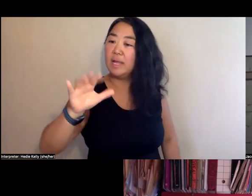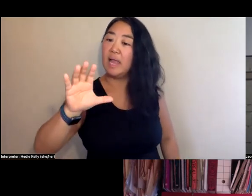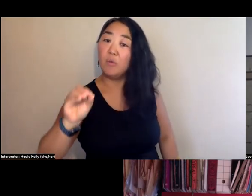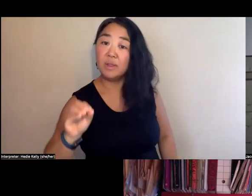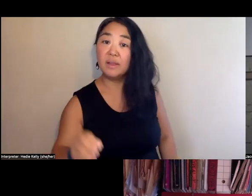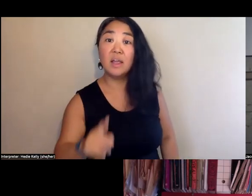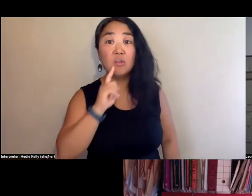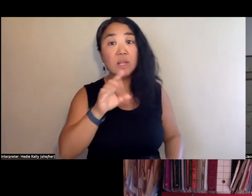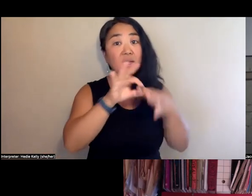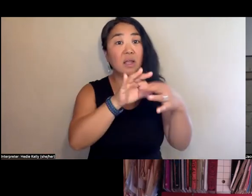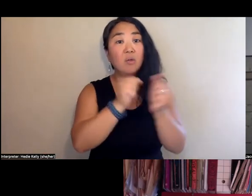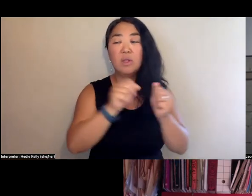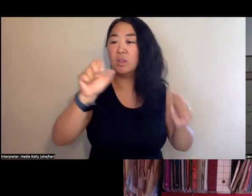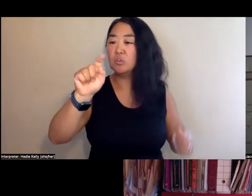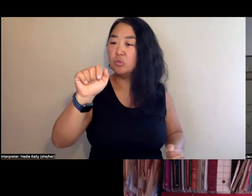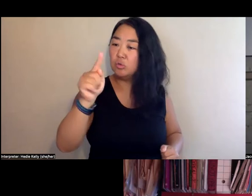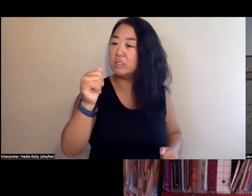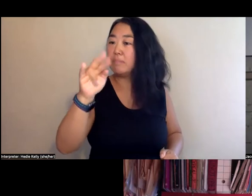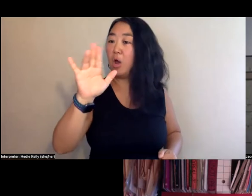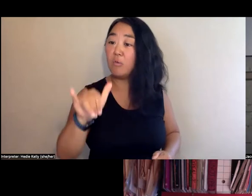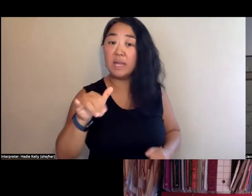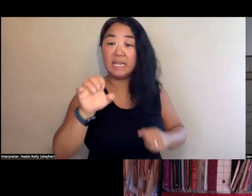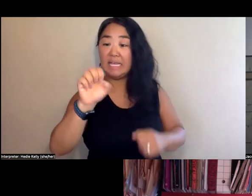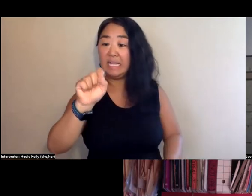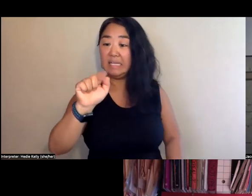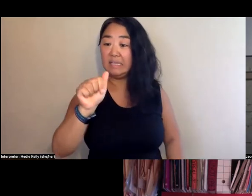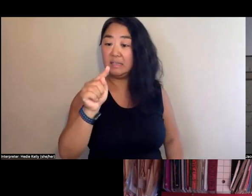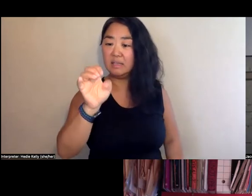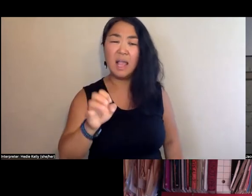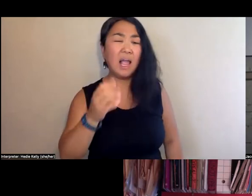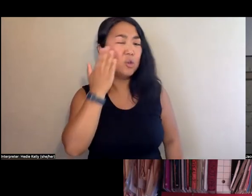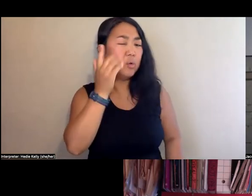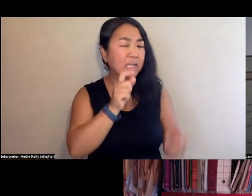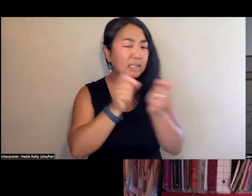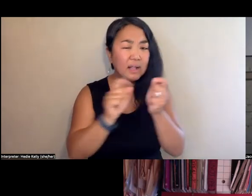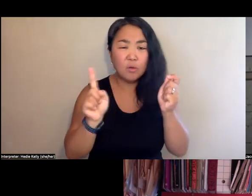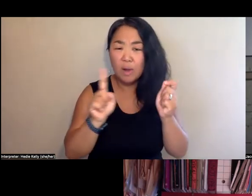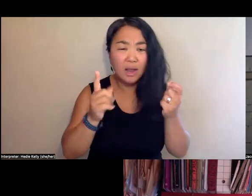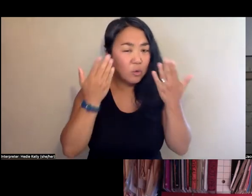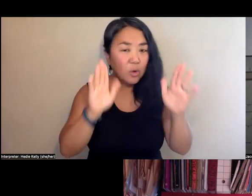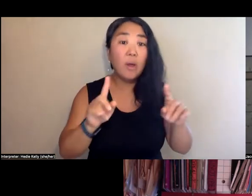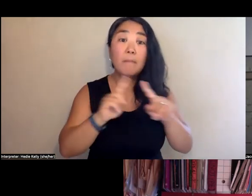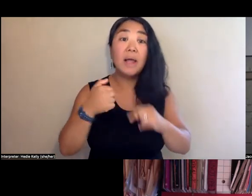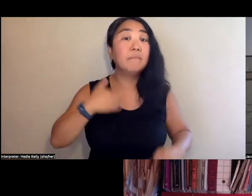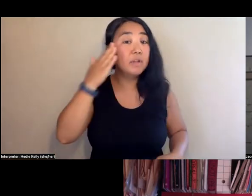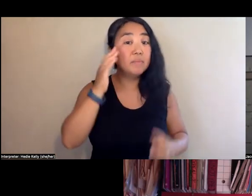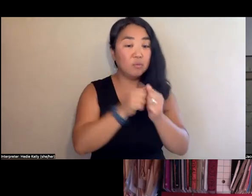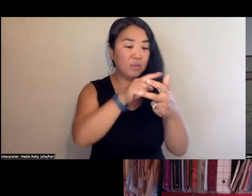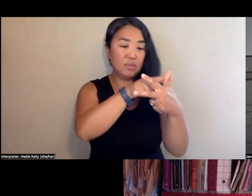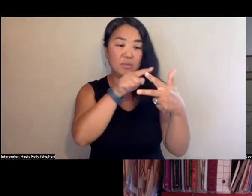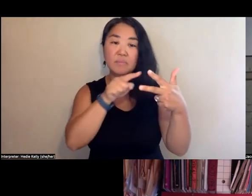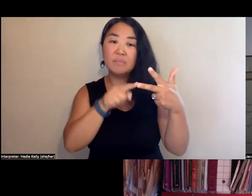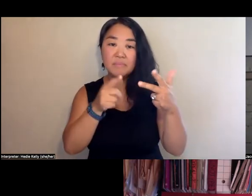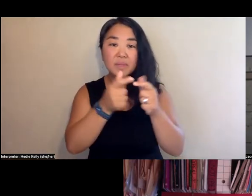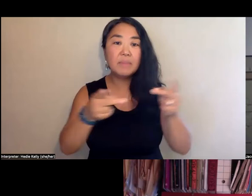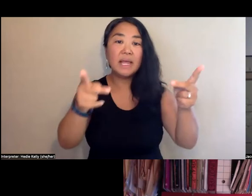was part of the Stotesbury estate. I don't know exactly where that is on the map, but I'm familiar with those three places. Mm. I'd